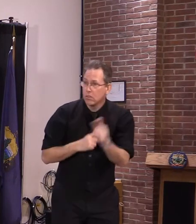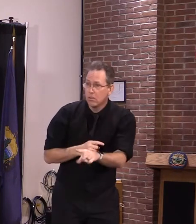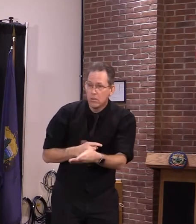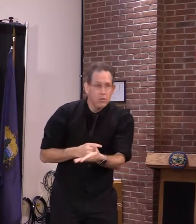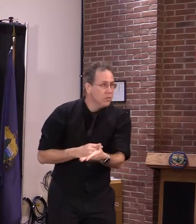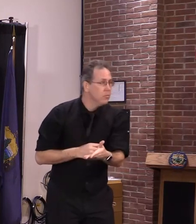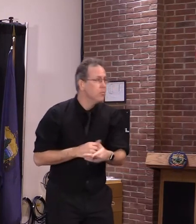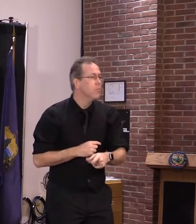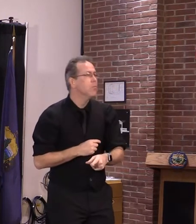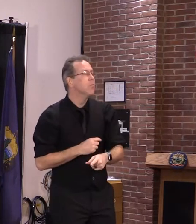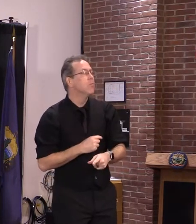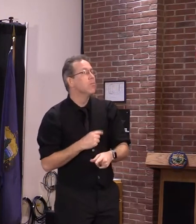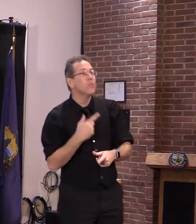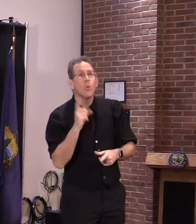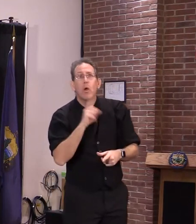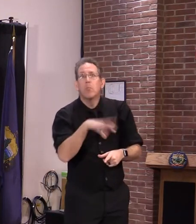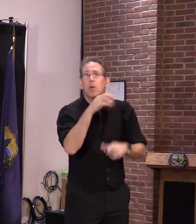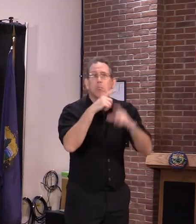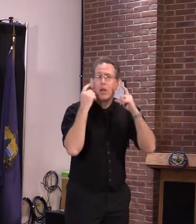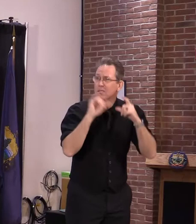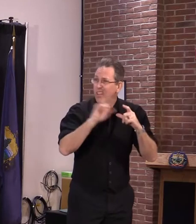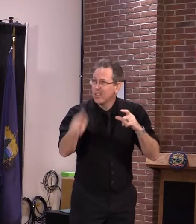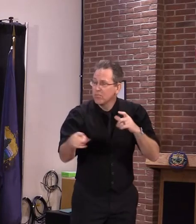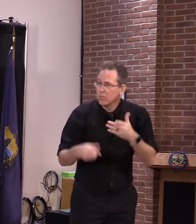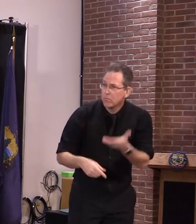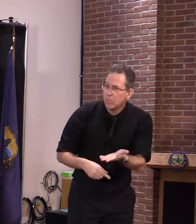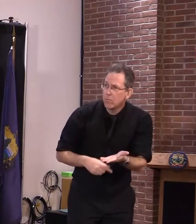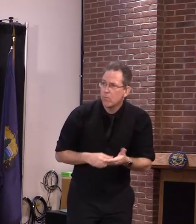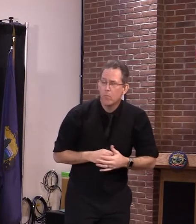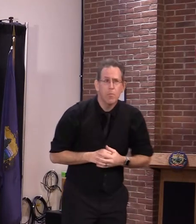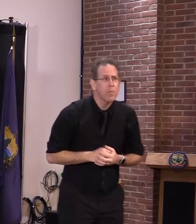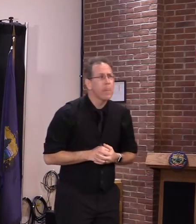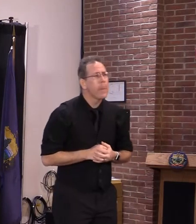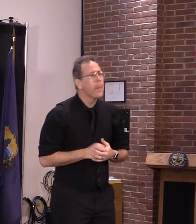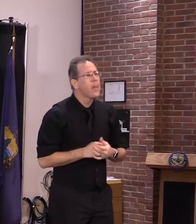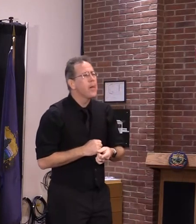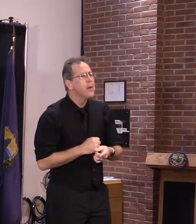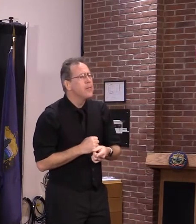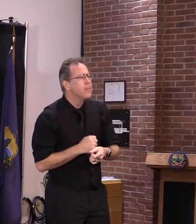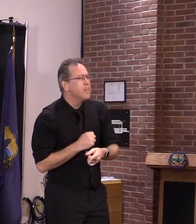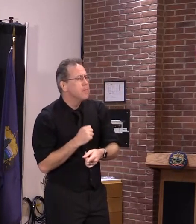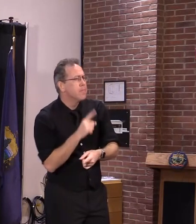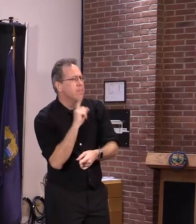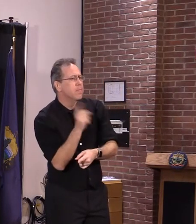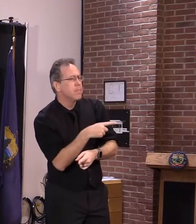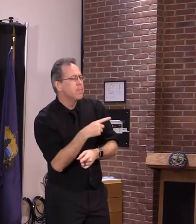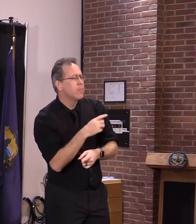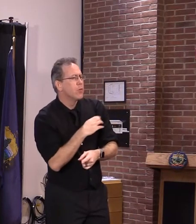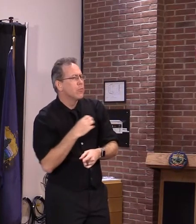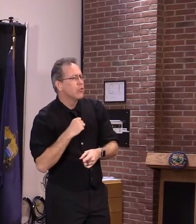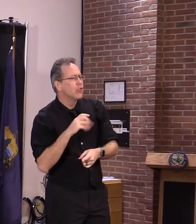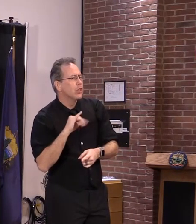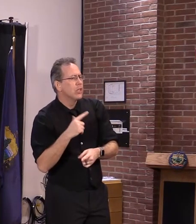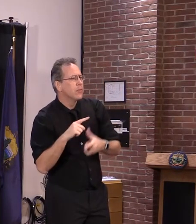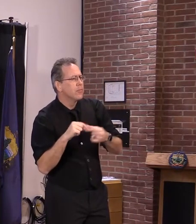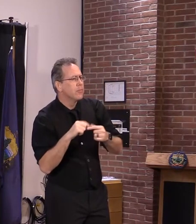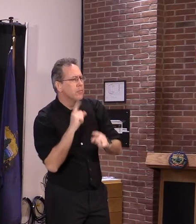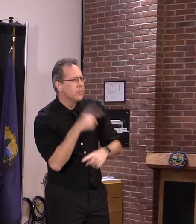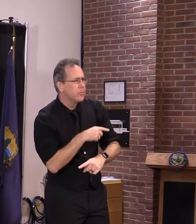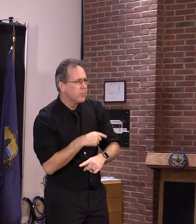place? Important to note, so you teed out an interesting an opportunity to, again, remind folks